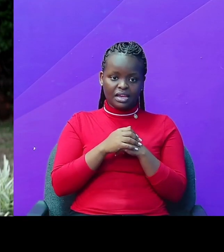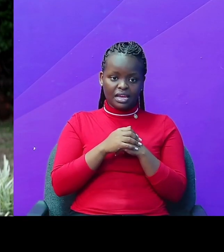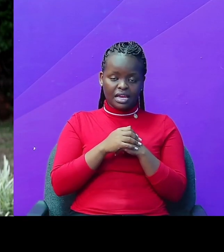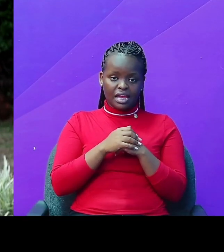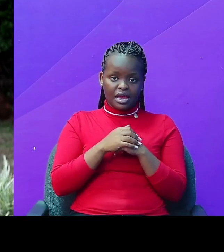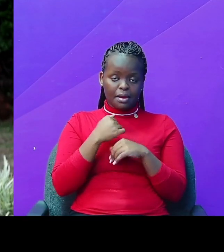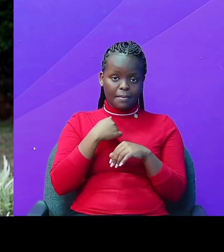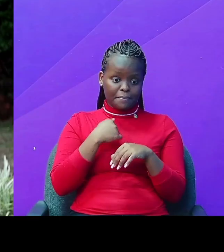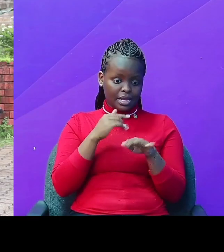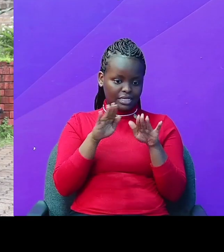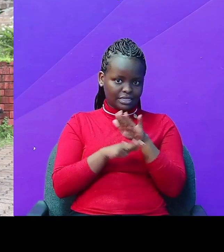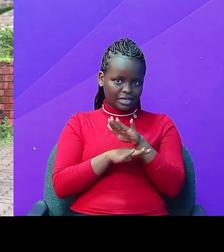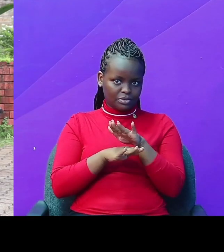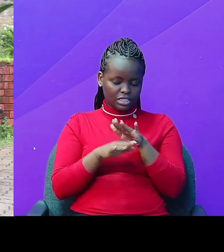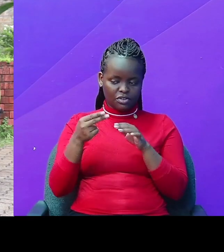pleased.